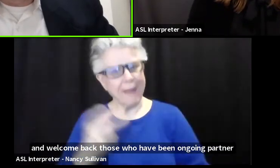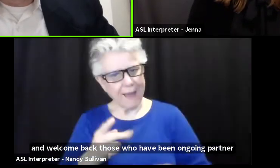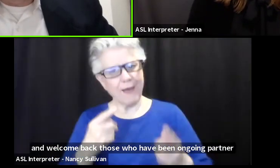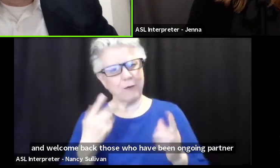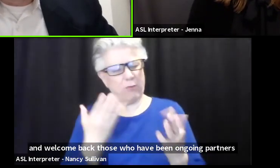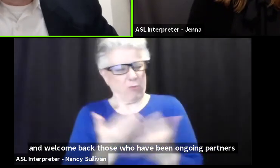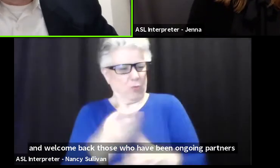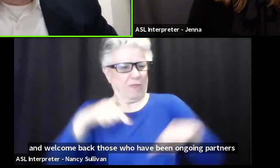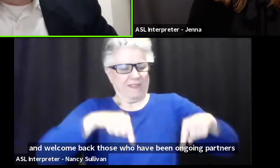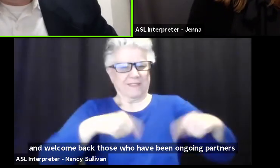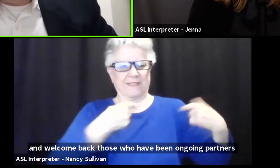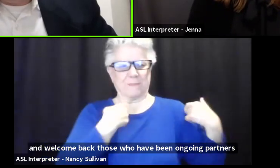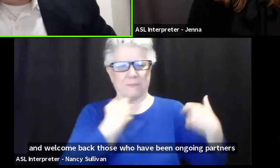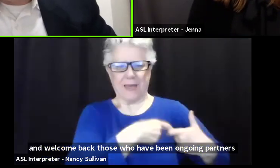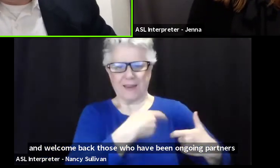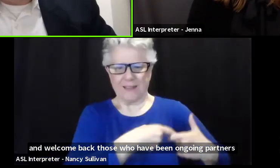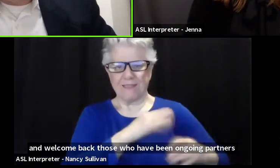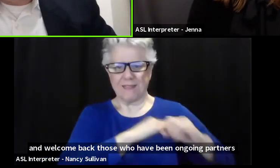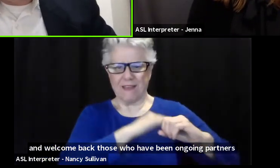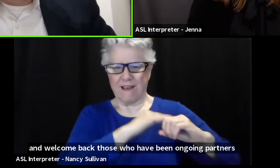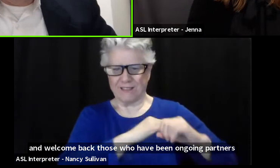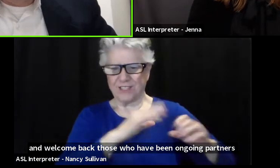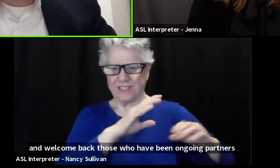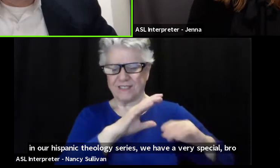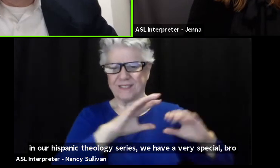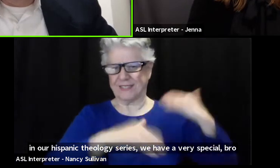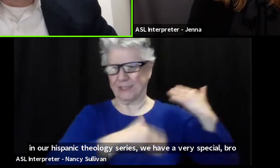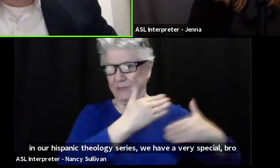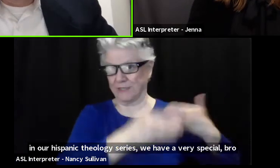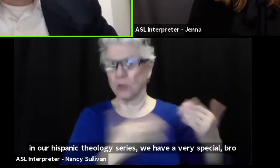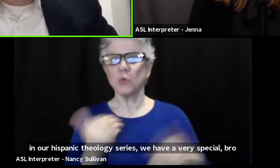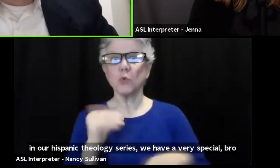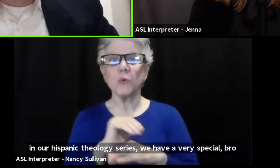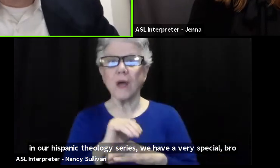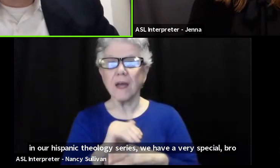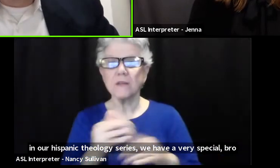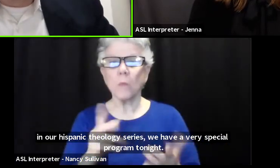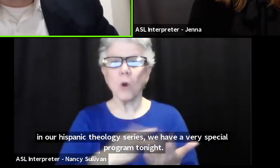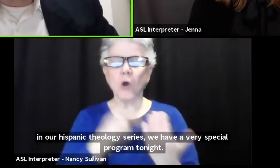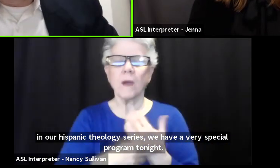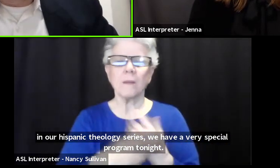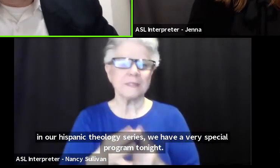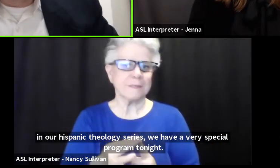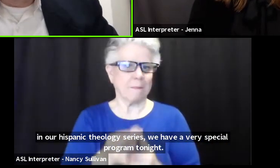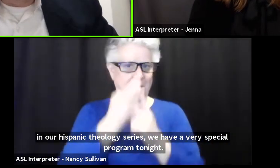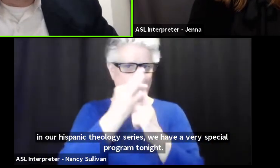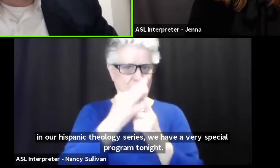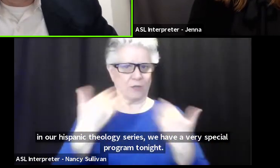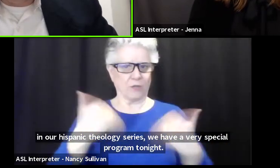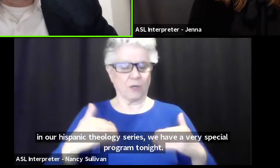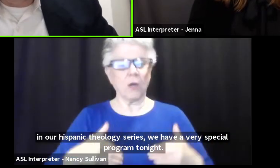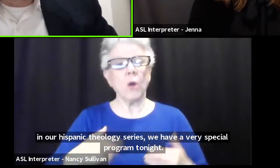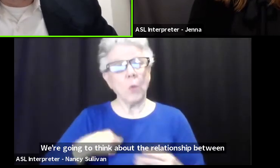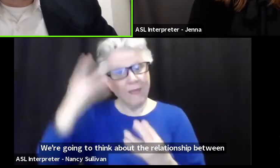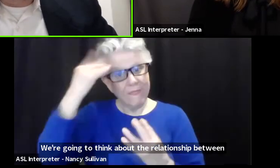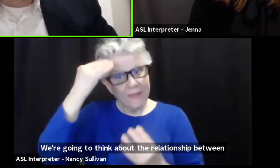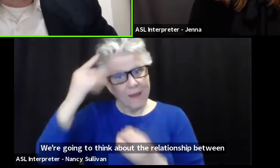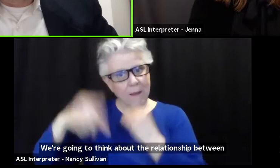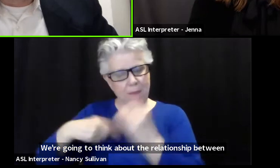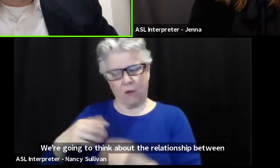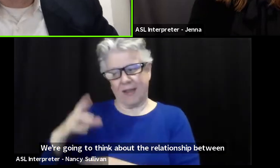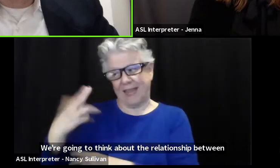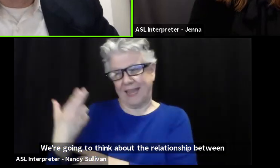Theology series. We have a very special program tonight. We're going to think about the relationship between